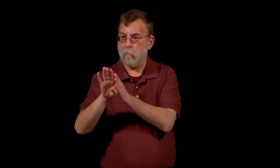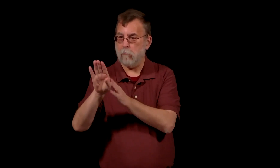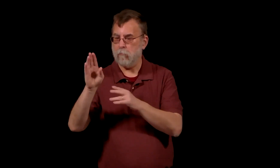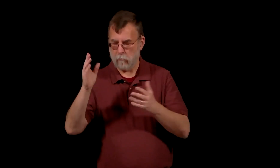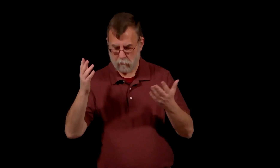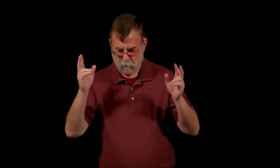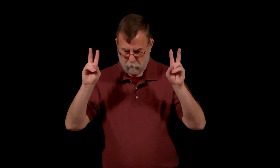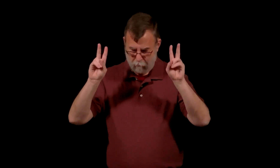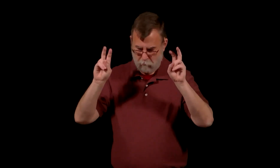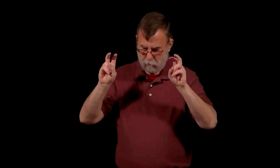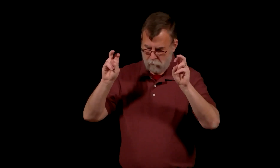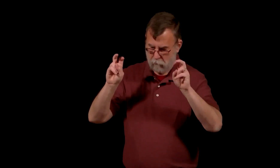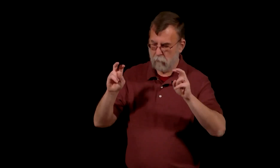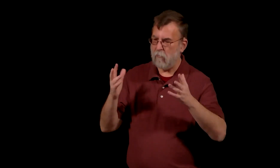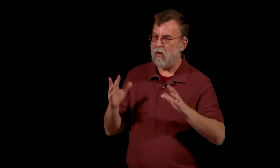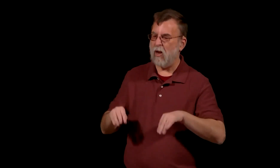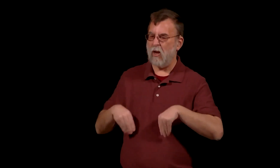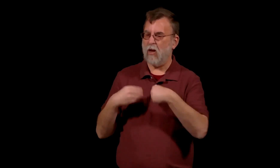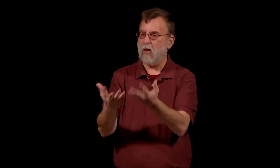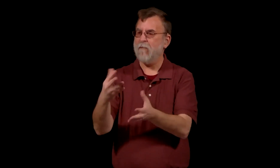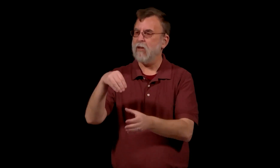And we are developing,